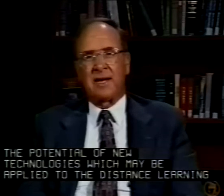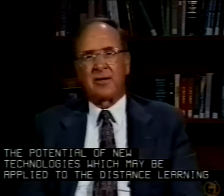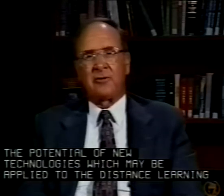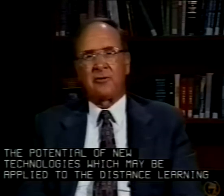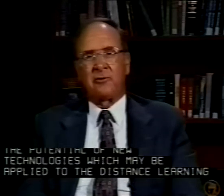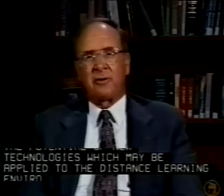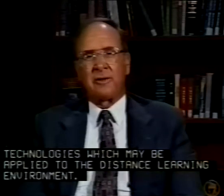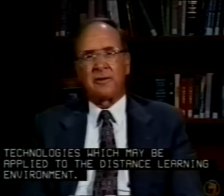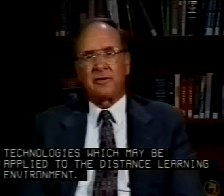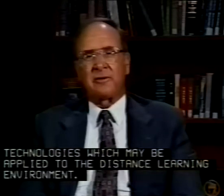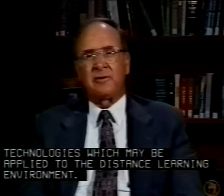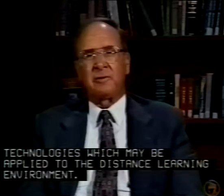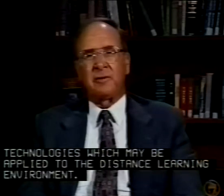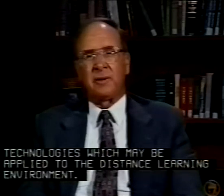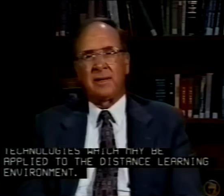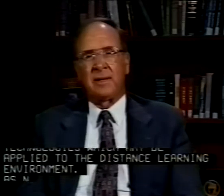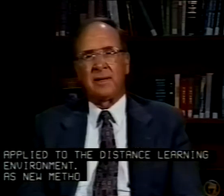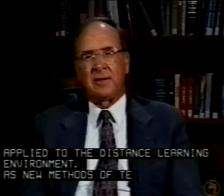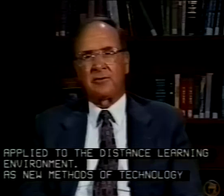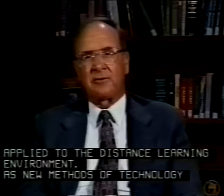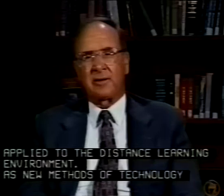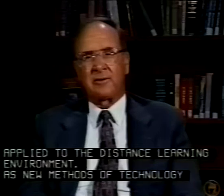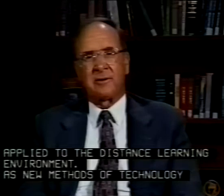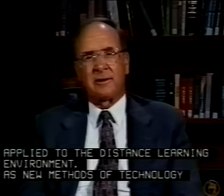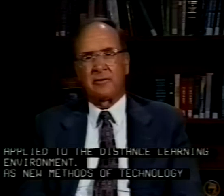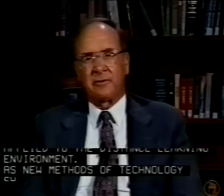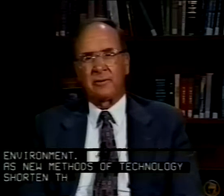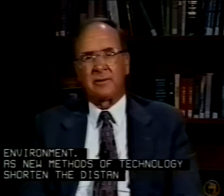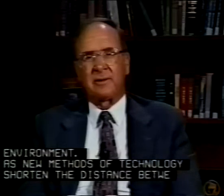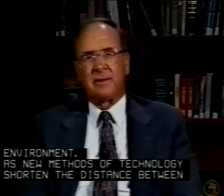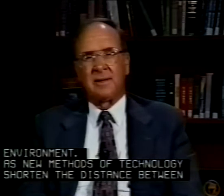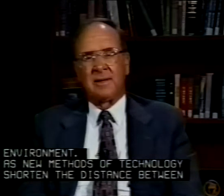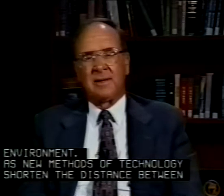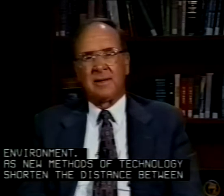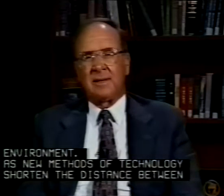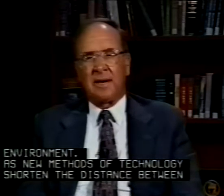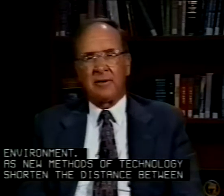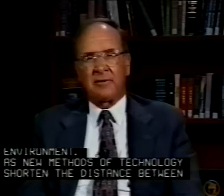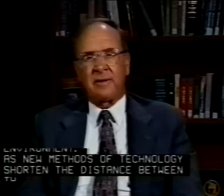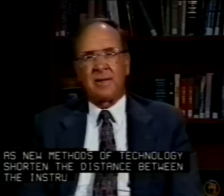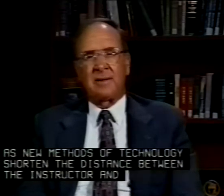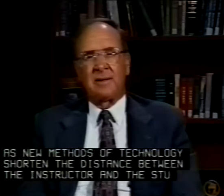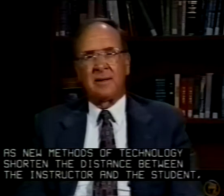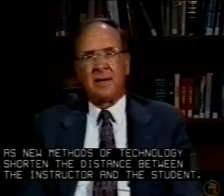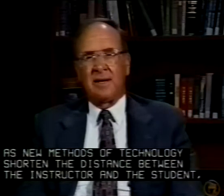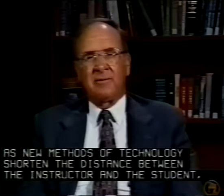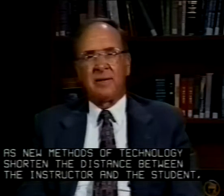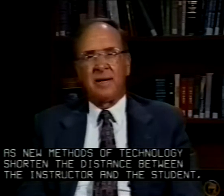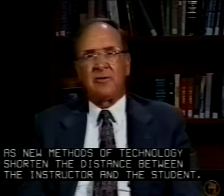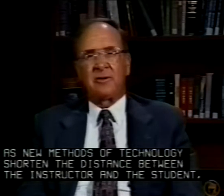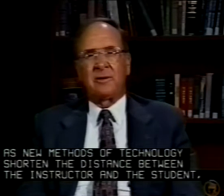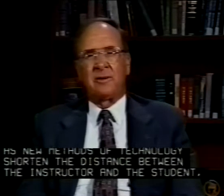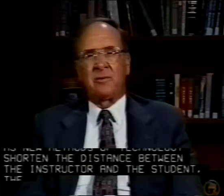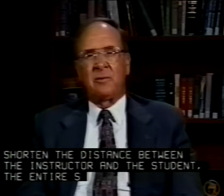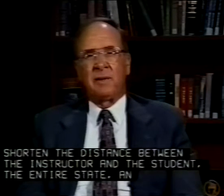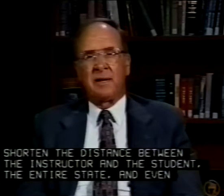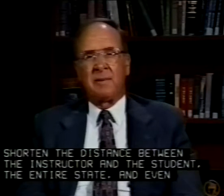technology shorten the distance between the instructor and the student, the entire state and even the nation will become